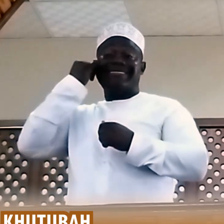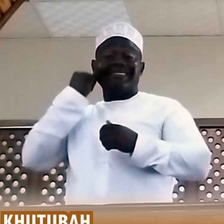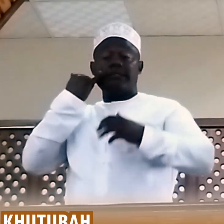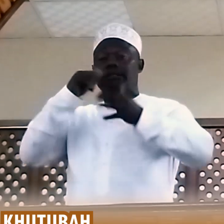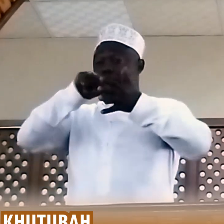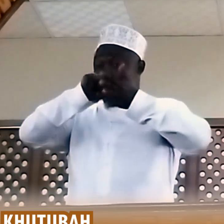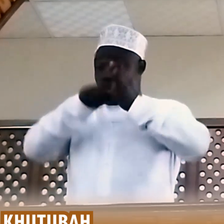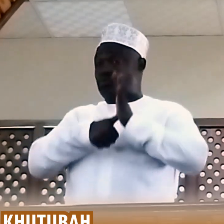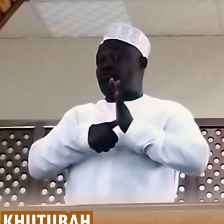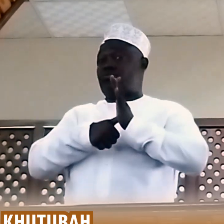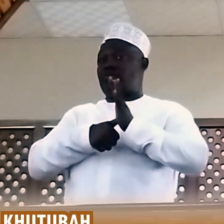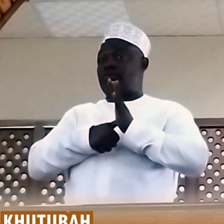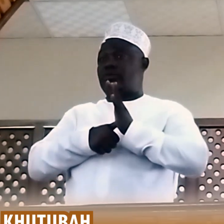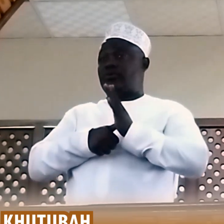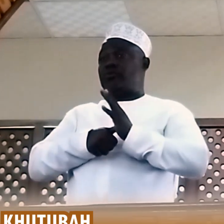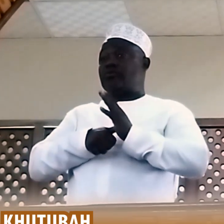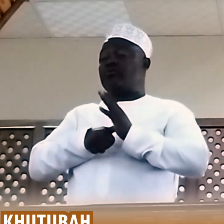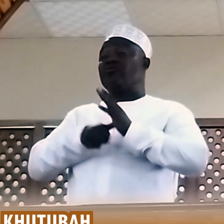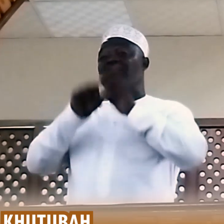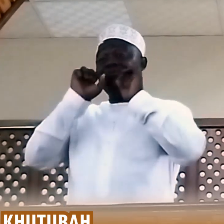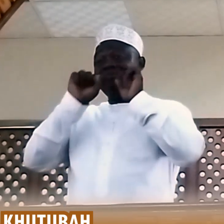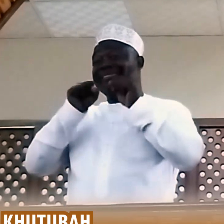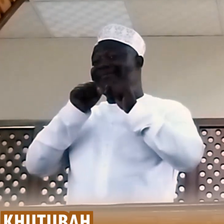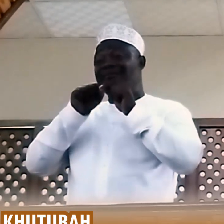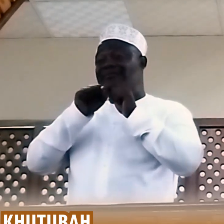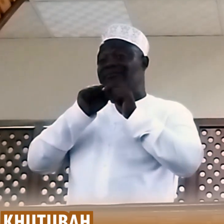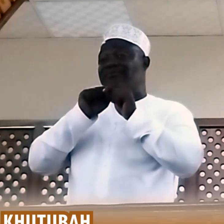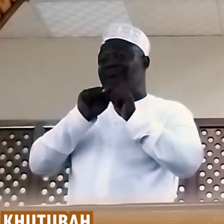issue that must be dealt with